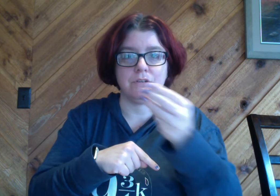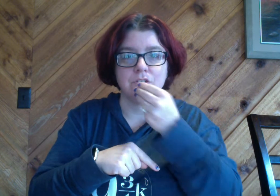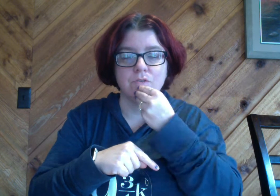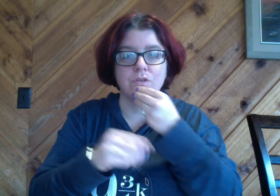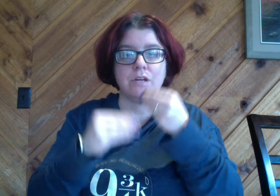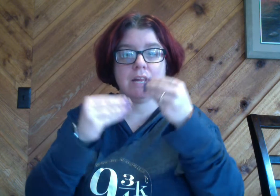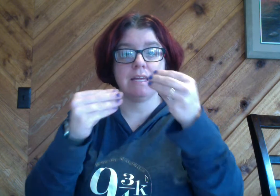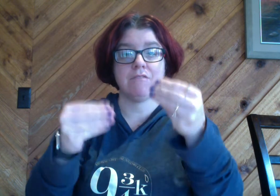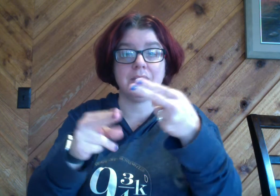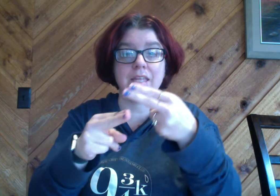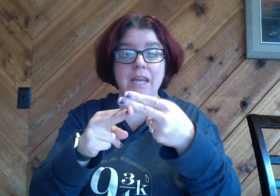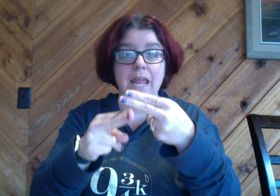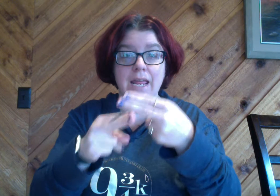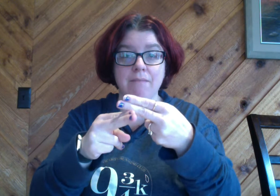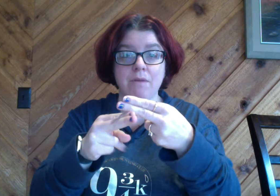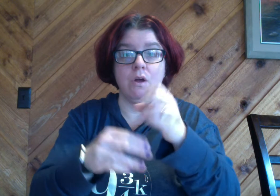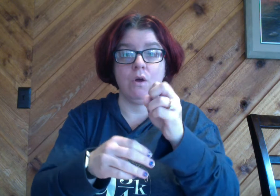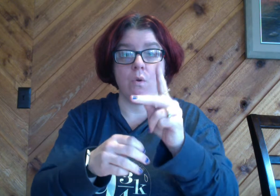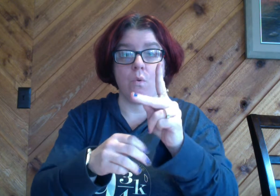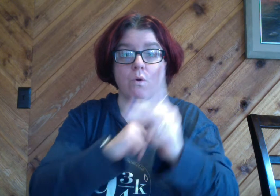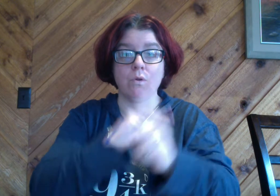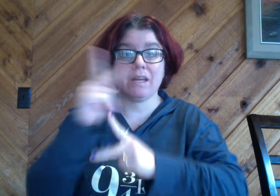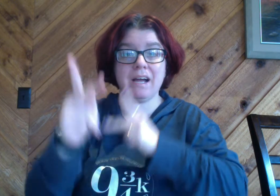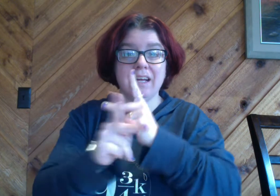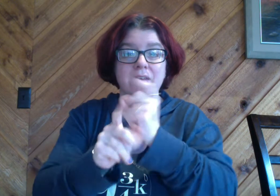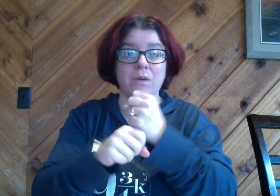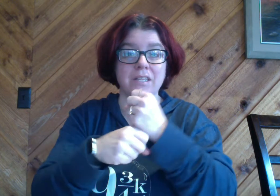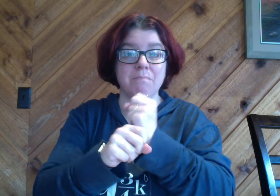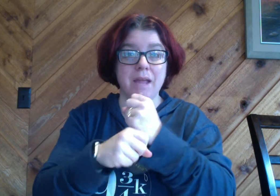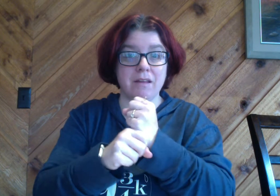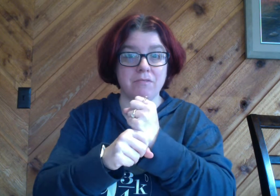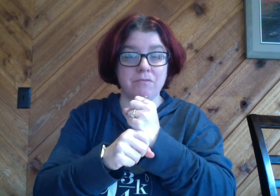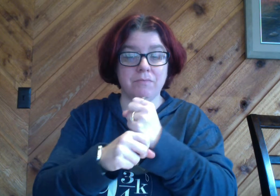food. You got to give me the name or the kind, what it's made of.